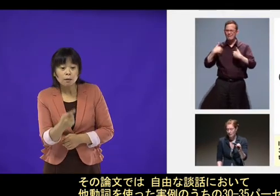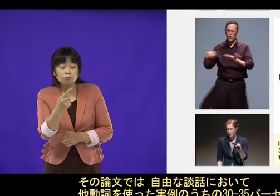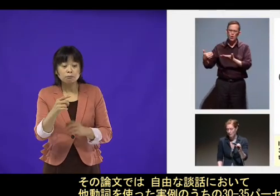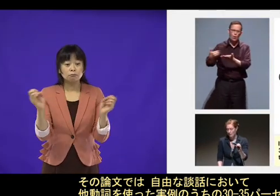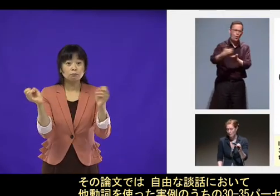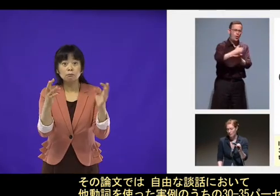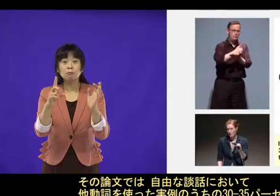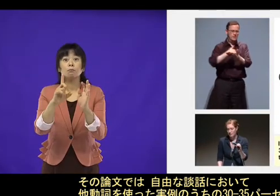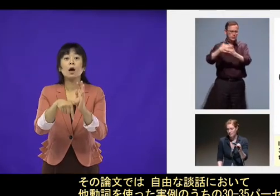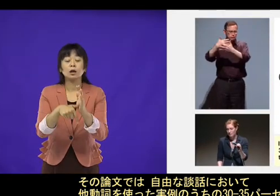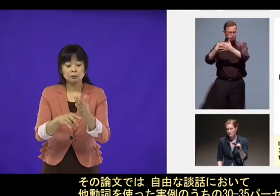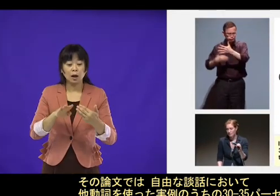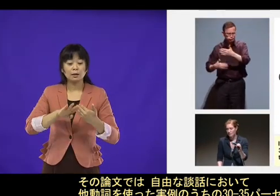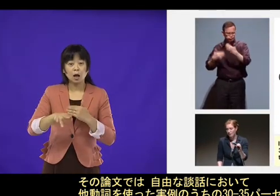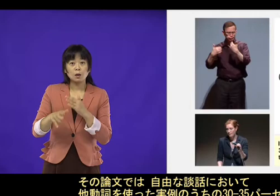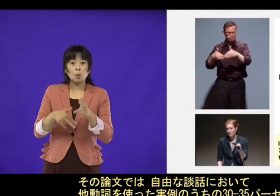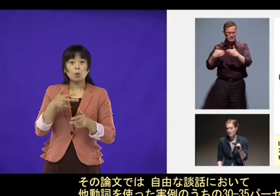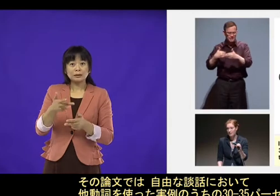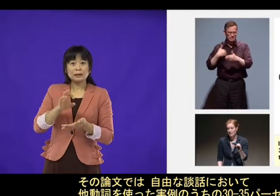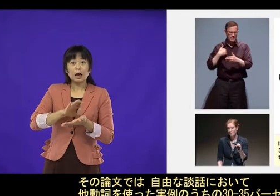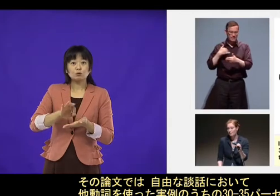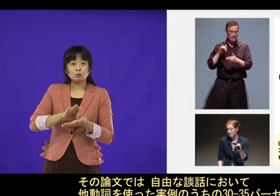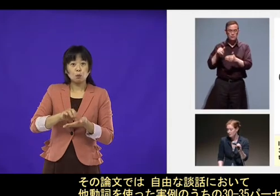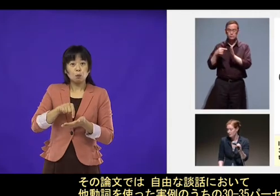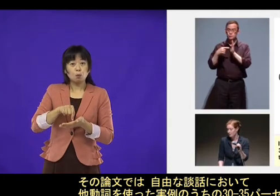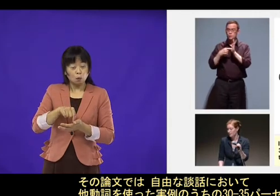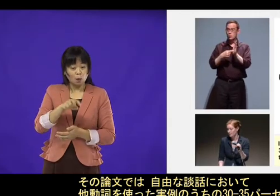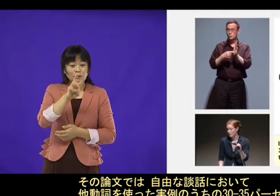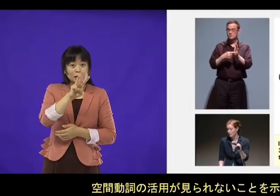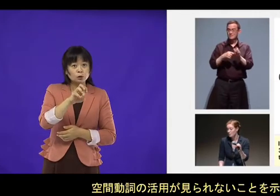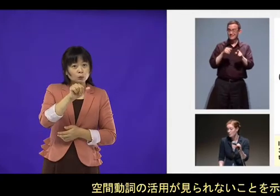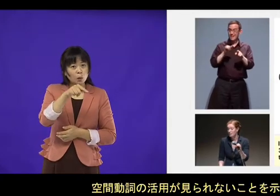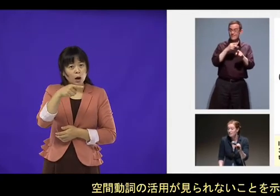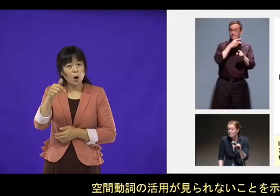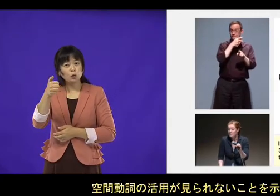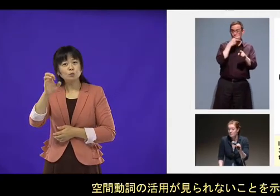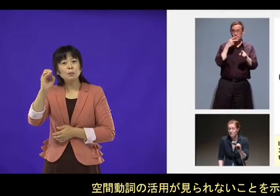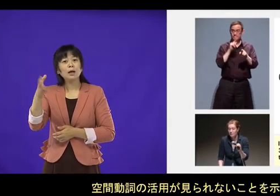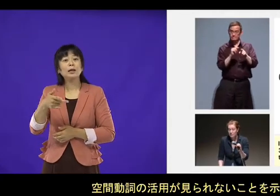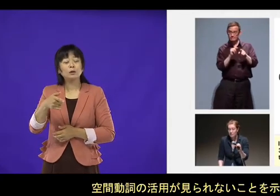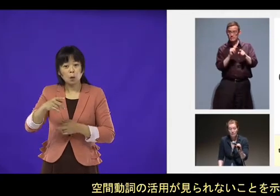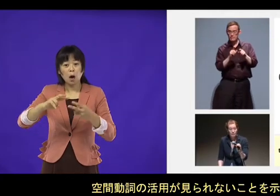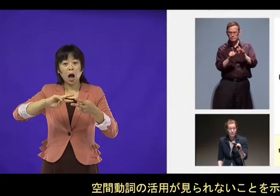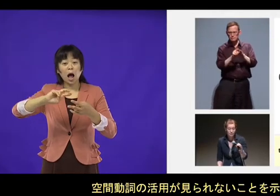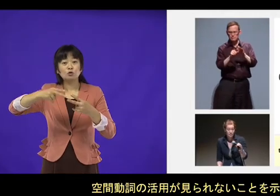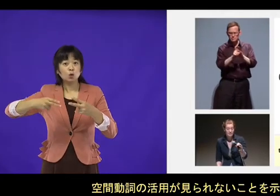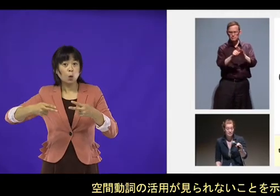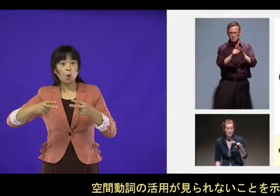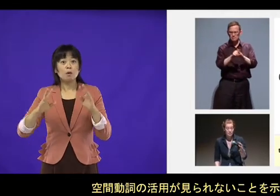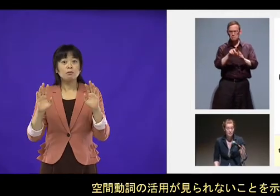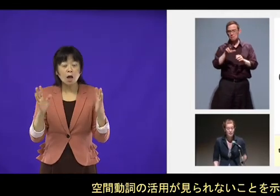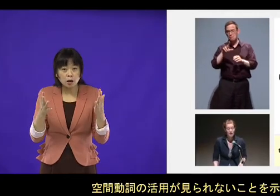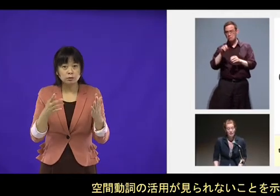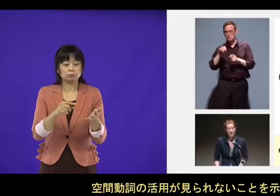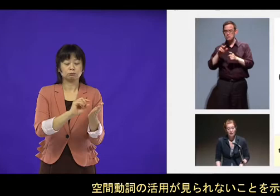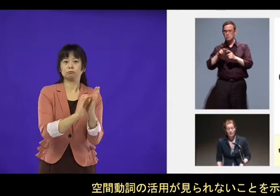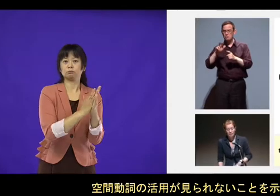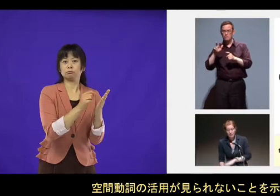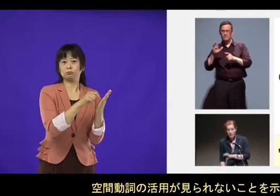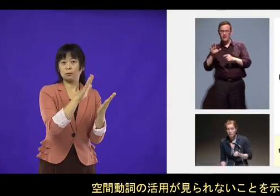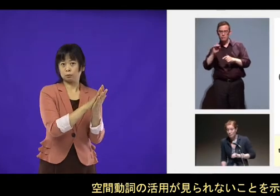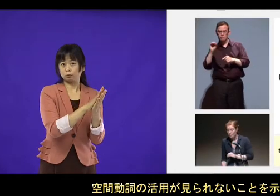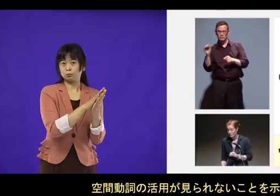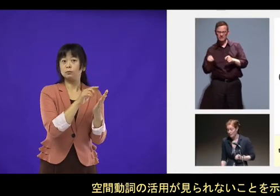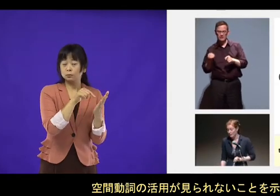discourse, 30 to 35% of these verbs, of instances of use of transitive verbs,